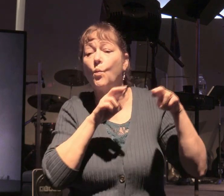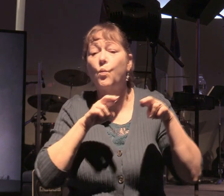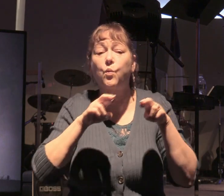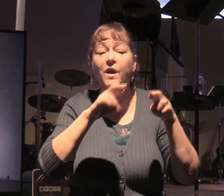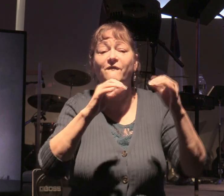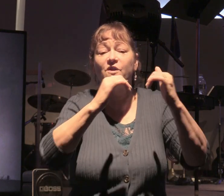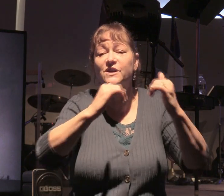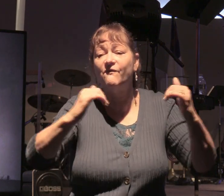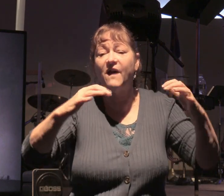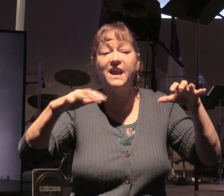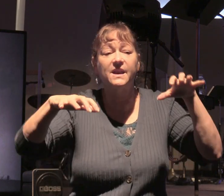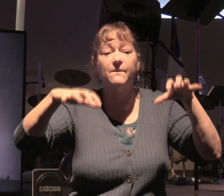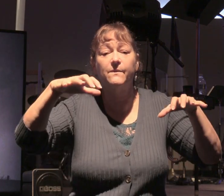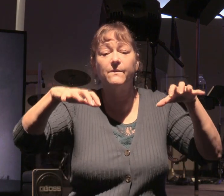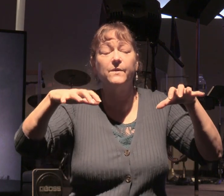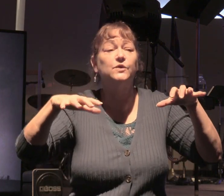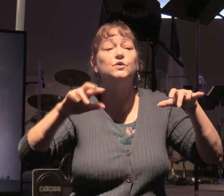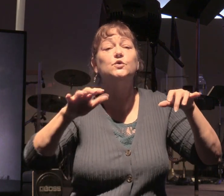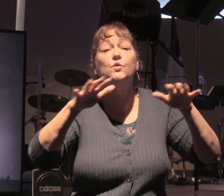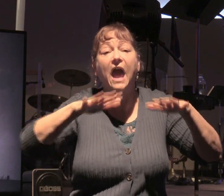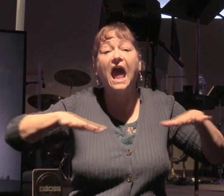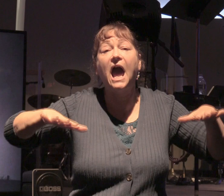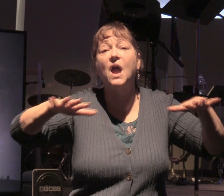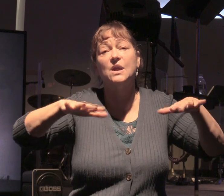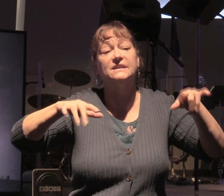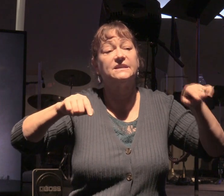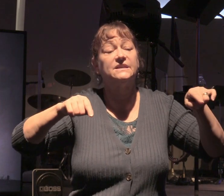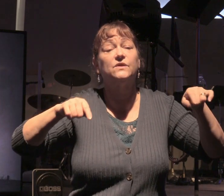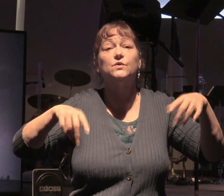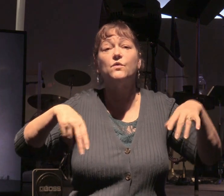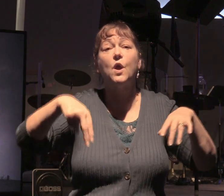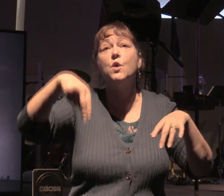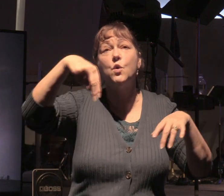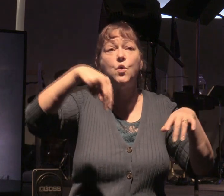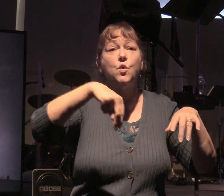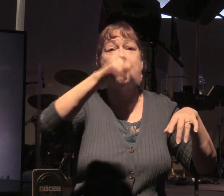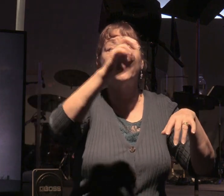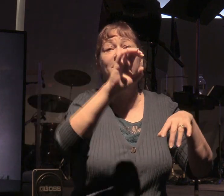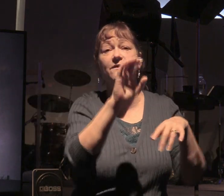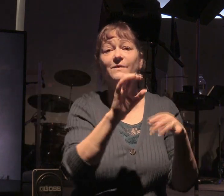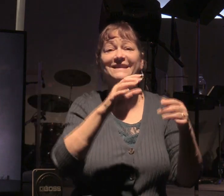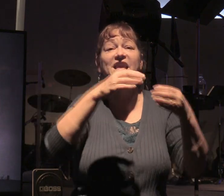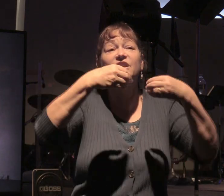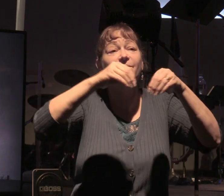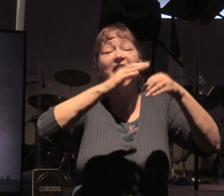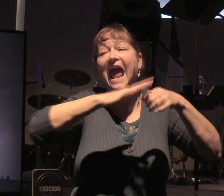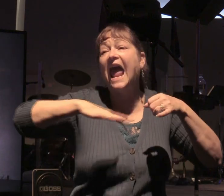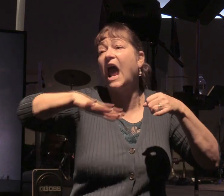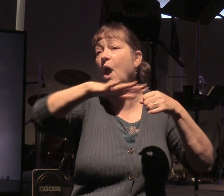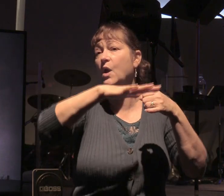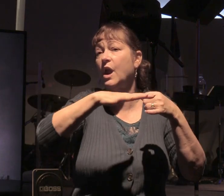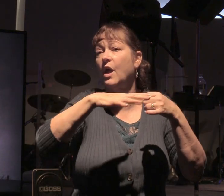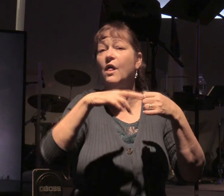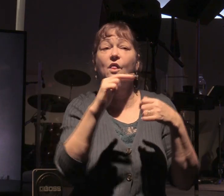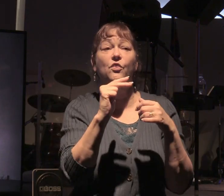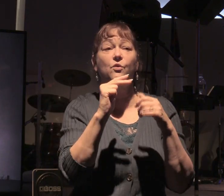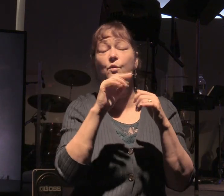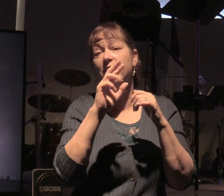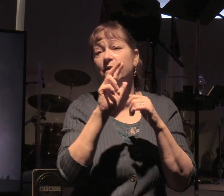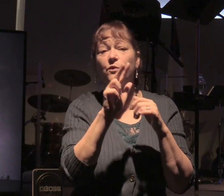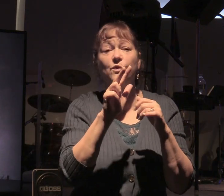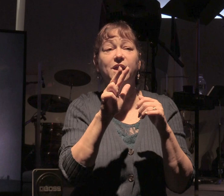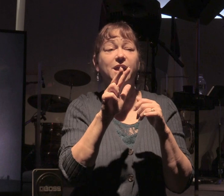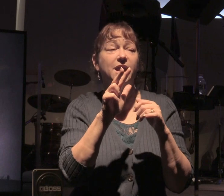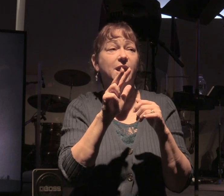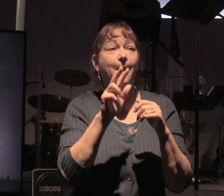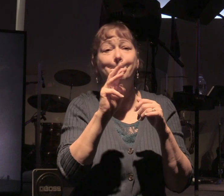divided the city of Hue into two parts. To the north was the citadel, a 3-square-mile fortress